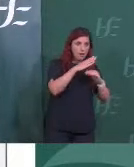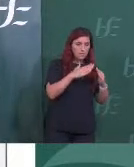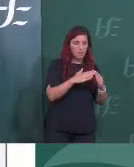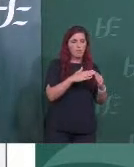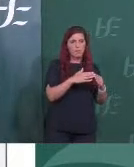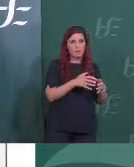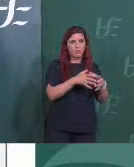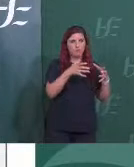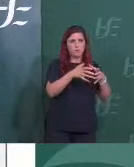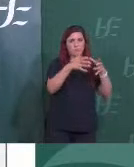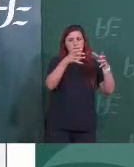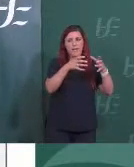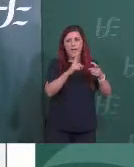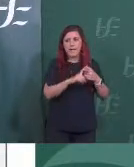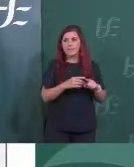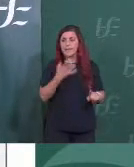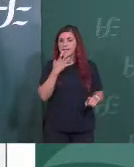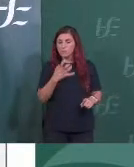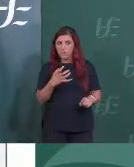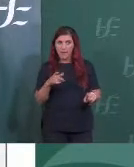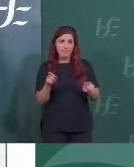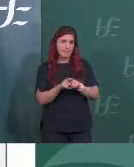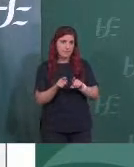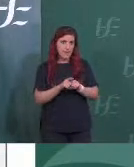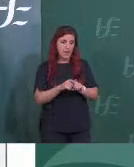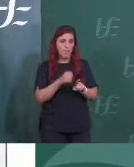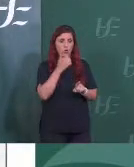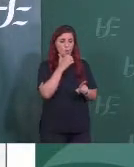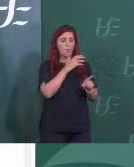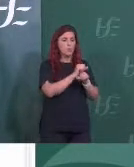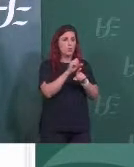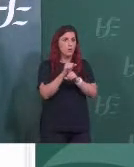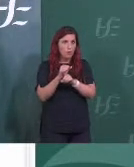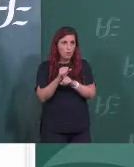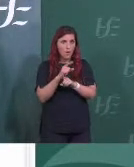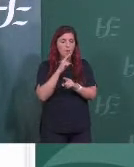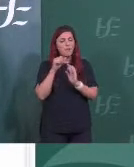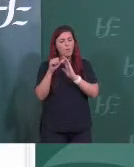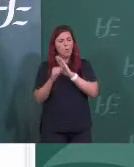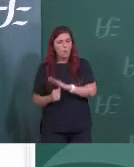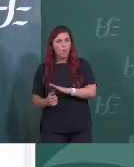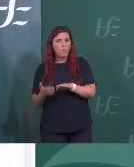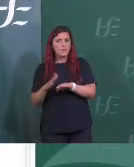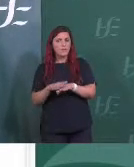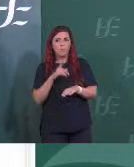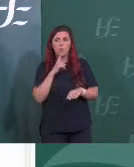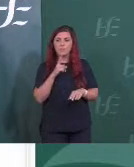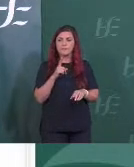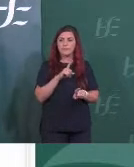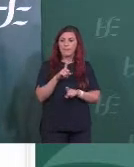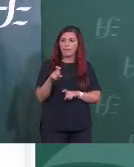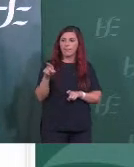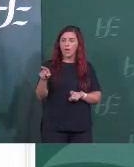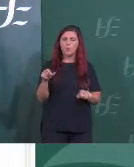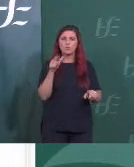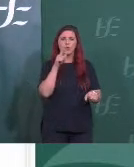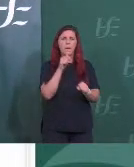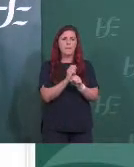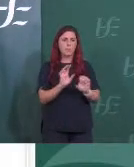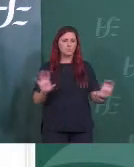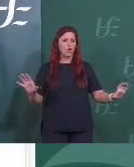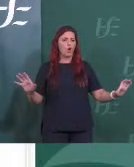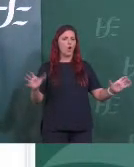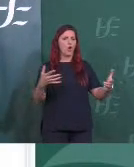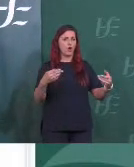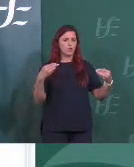again, rising cases, rising hospitalization, albeit from a lower base. Briefly, herd immunity. There's been